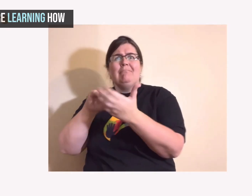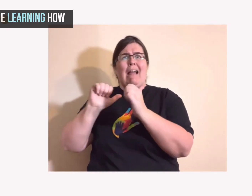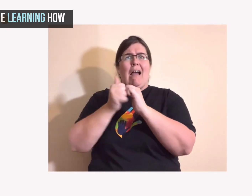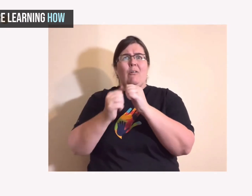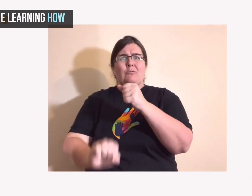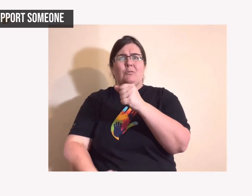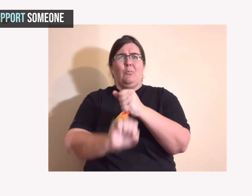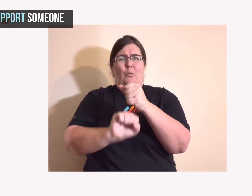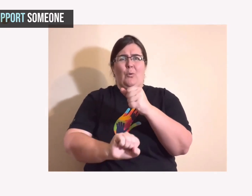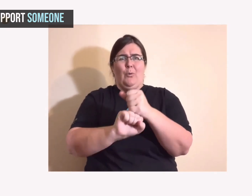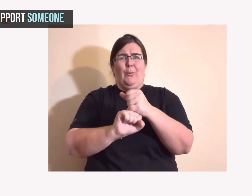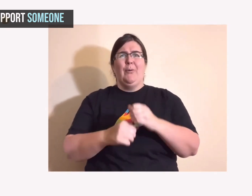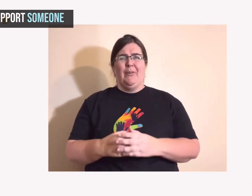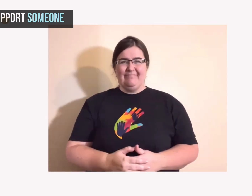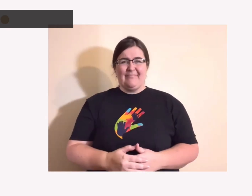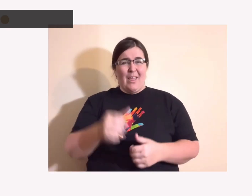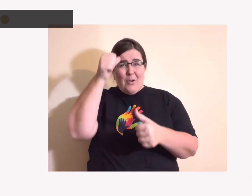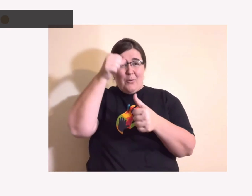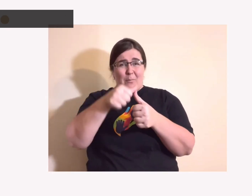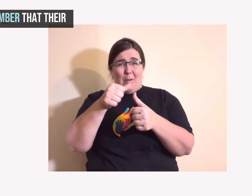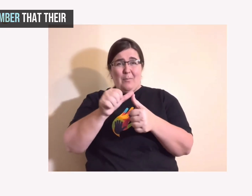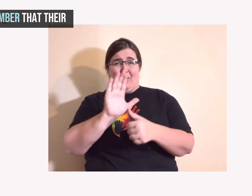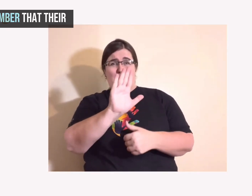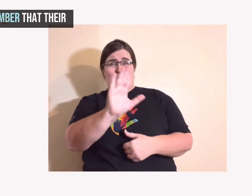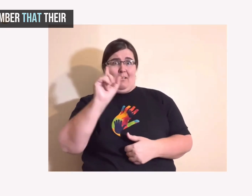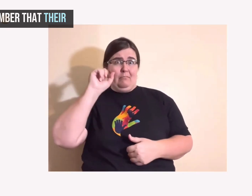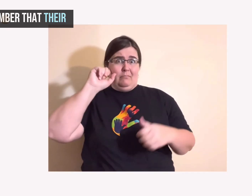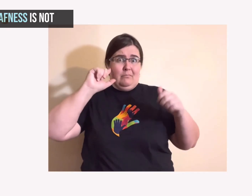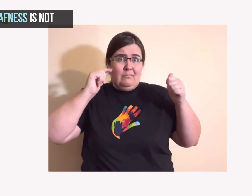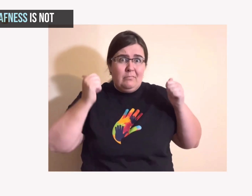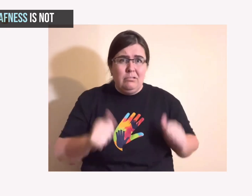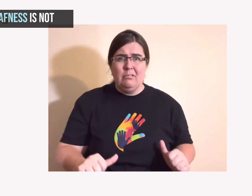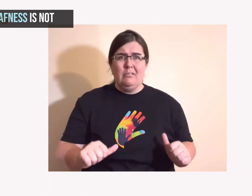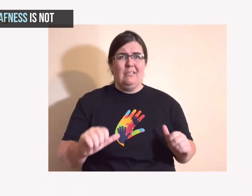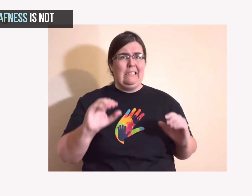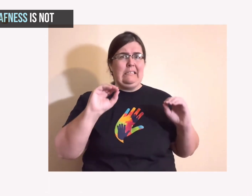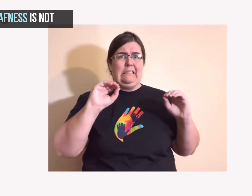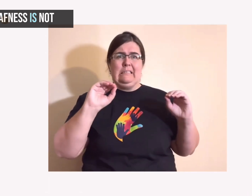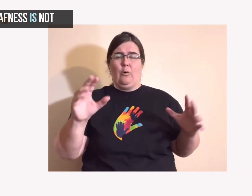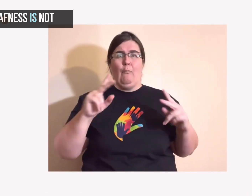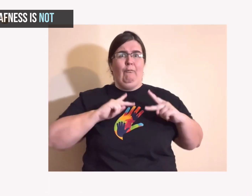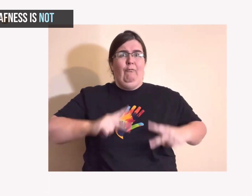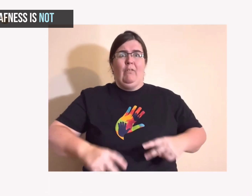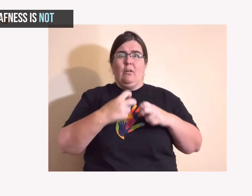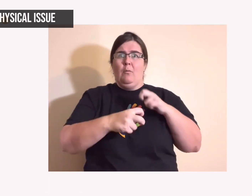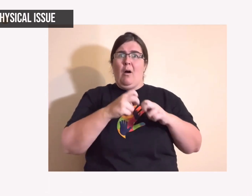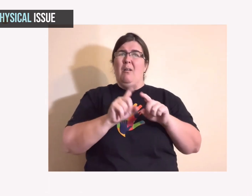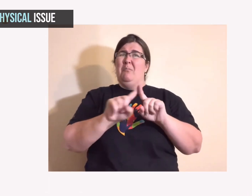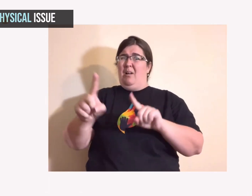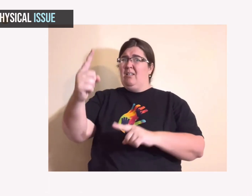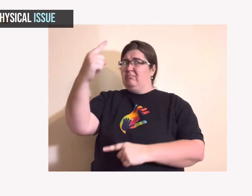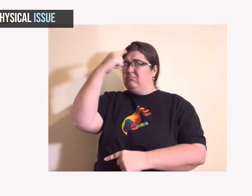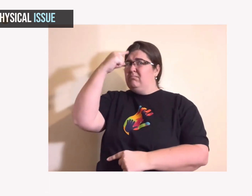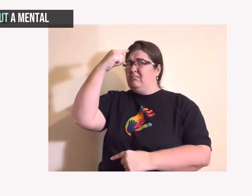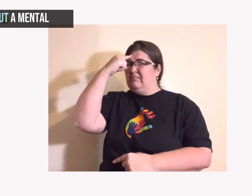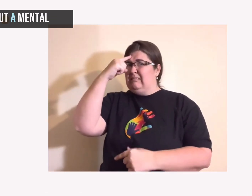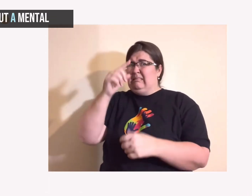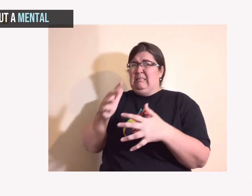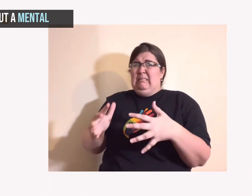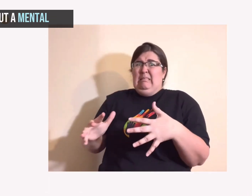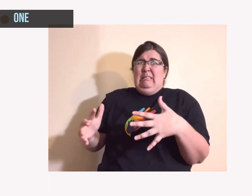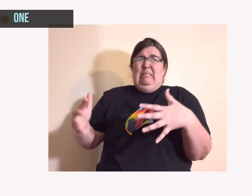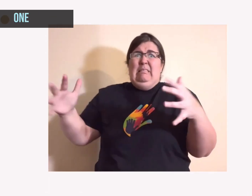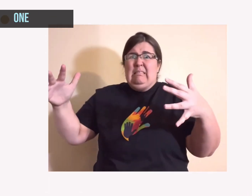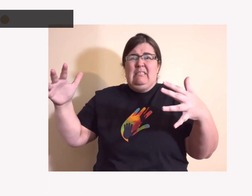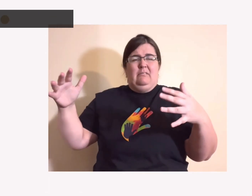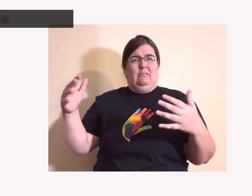You're learning how to support someone. Remember that their deafness is not a physical issue, but a